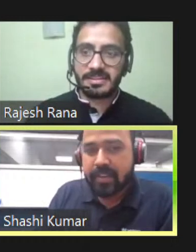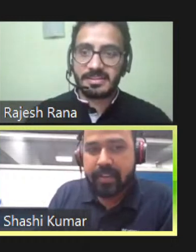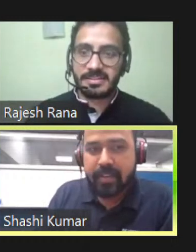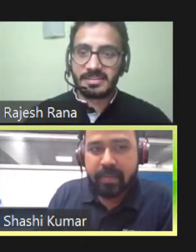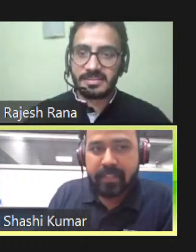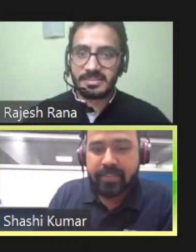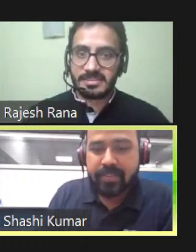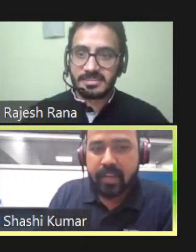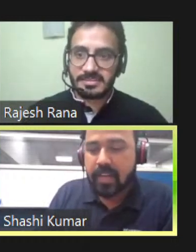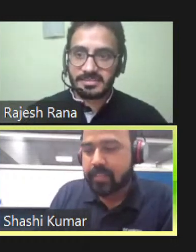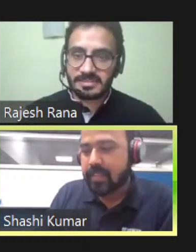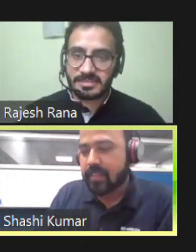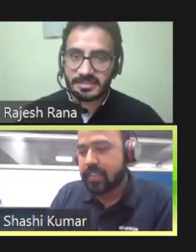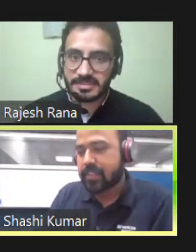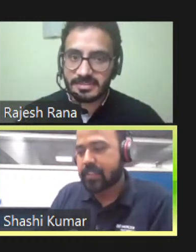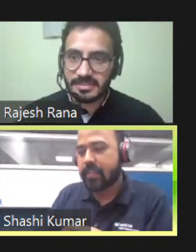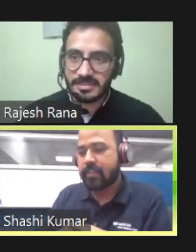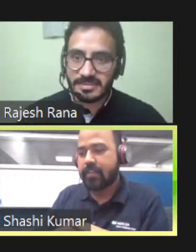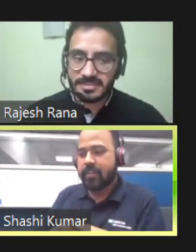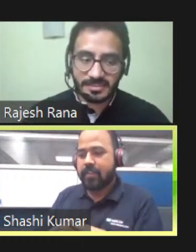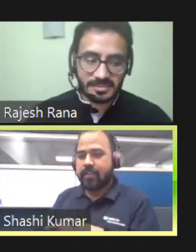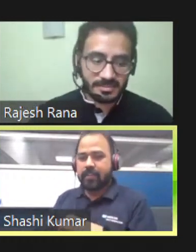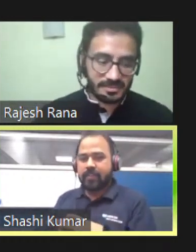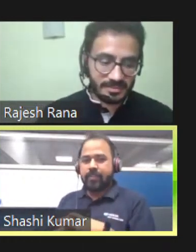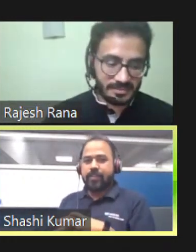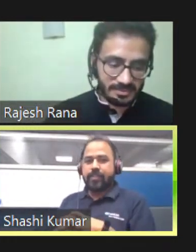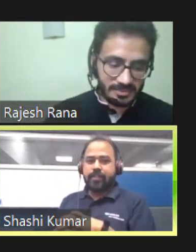participants who are here, please answer this